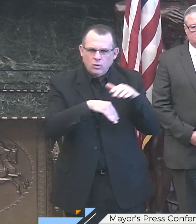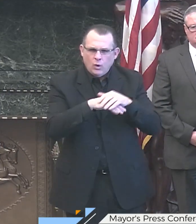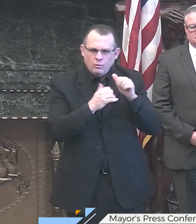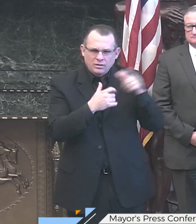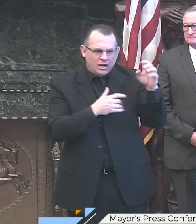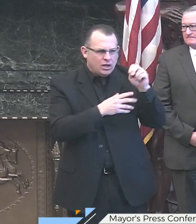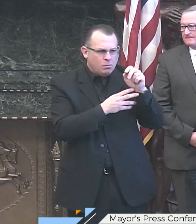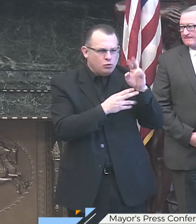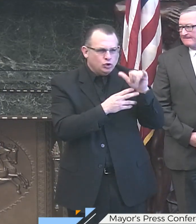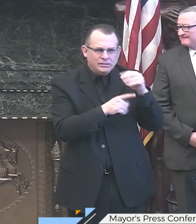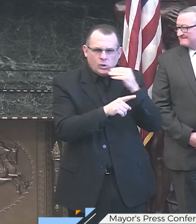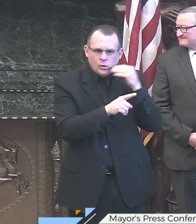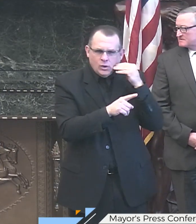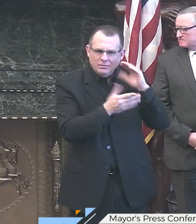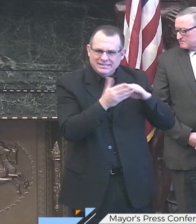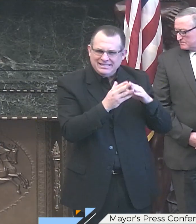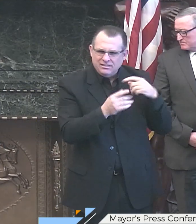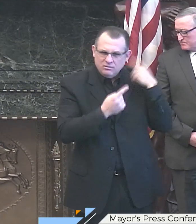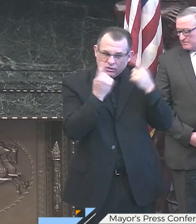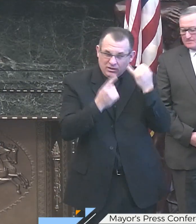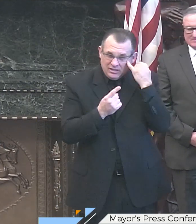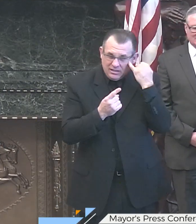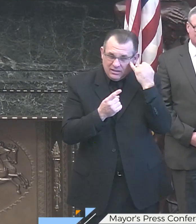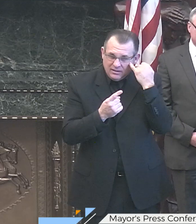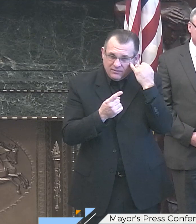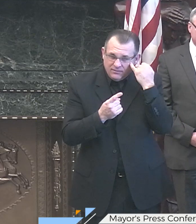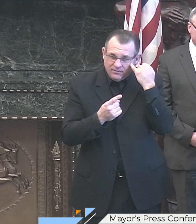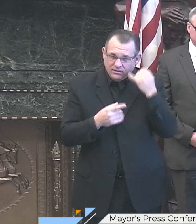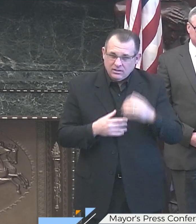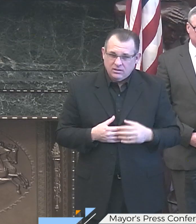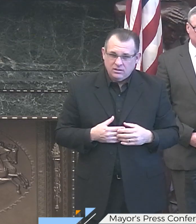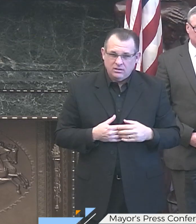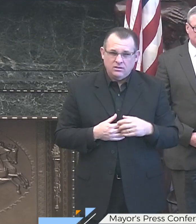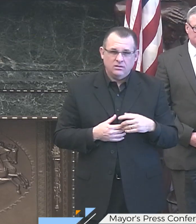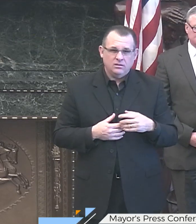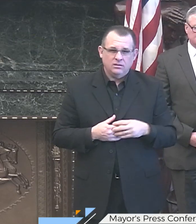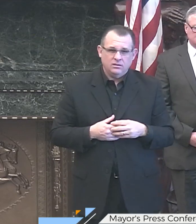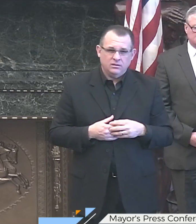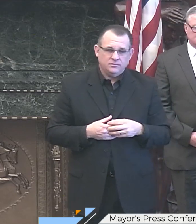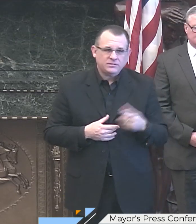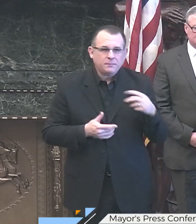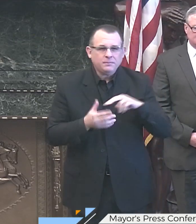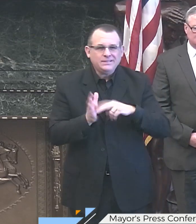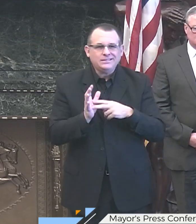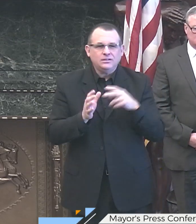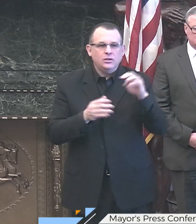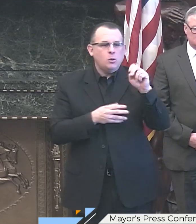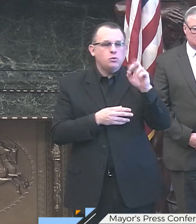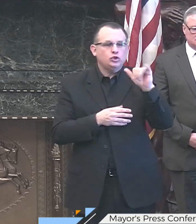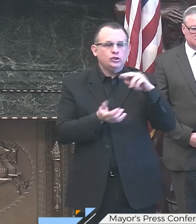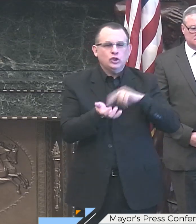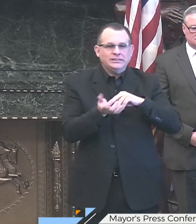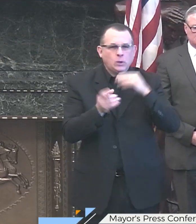about what precautions nursing homes are being asked to take? And then what number of deaths would require the closure